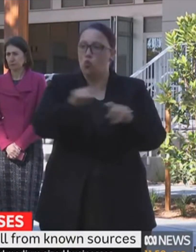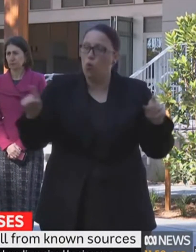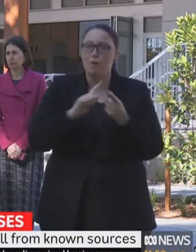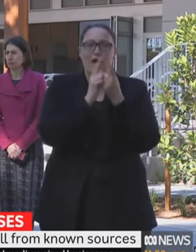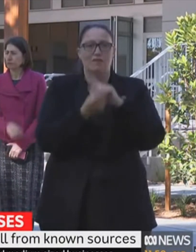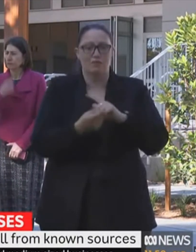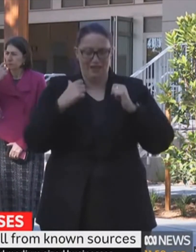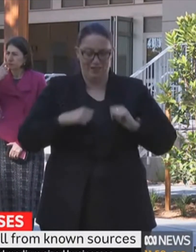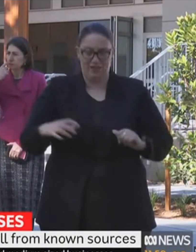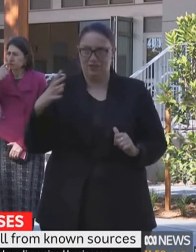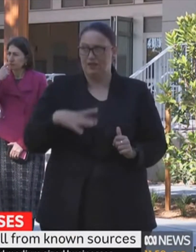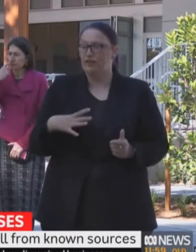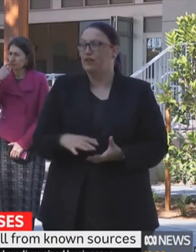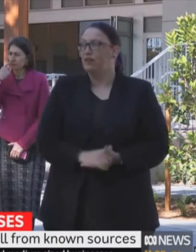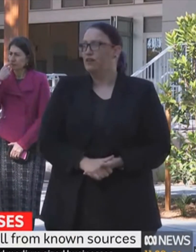behaviours.